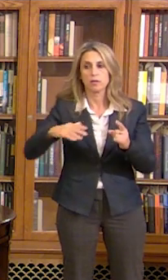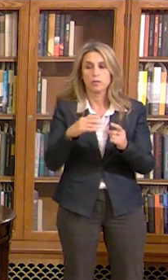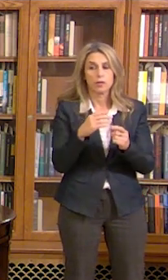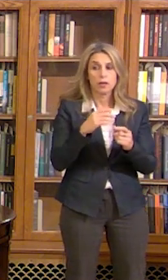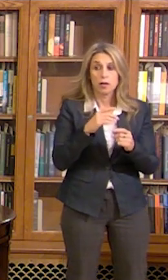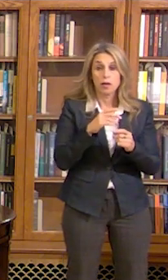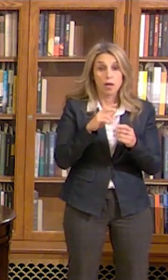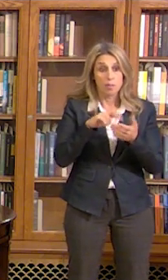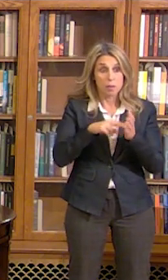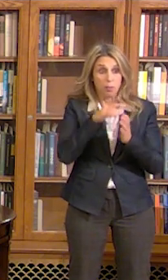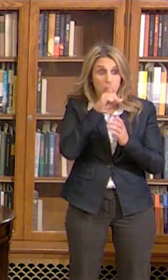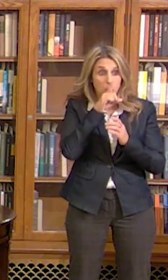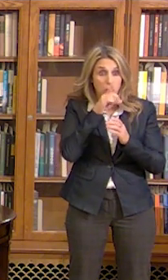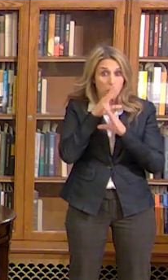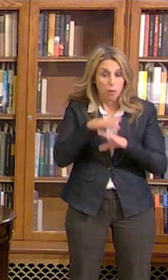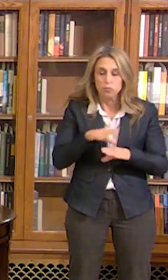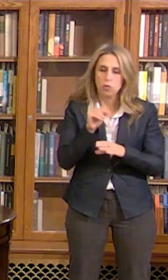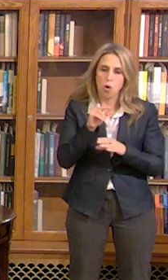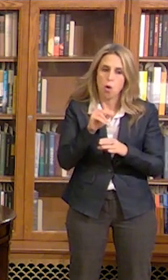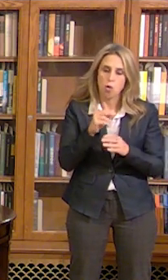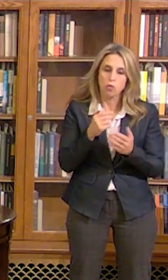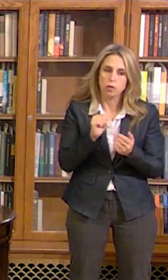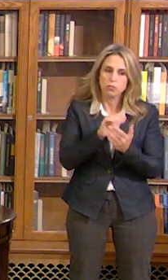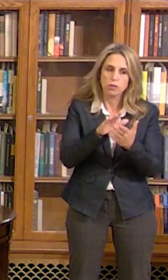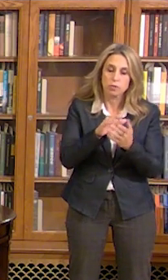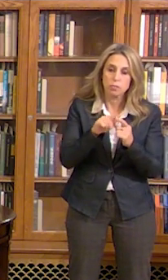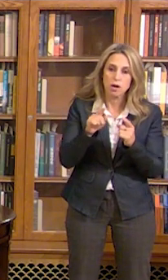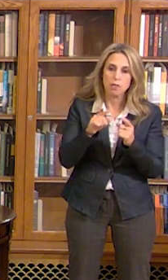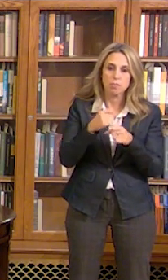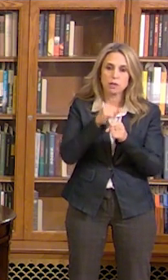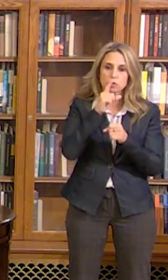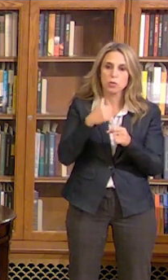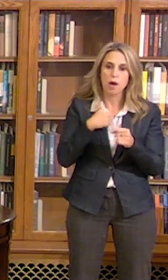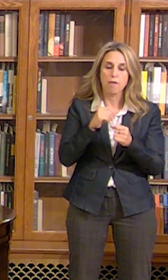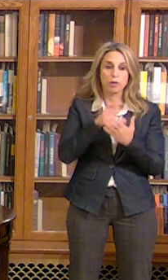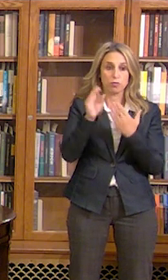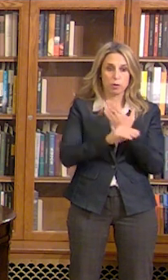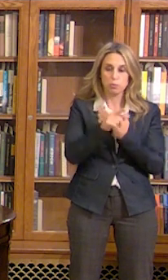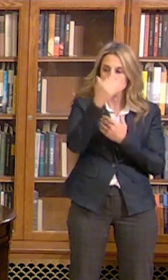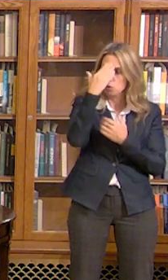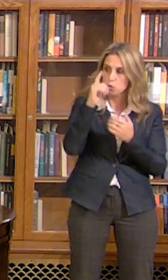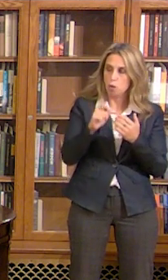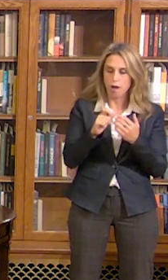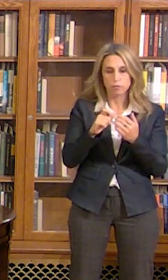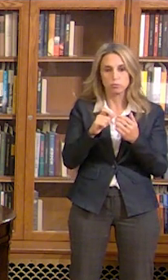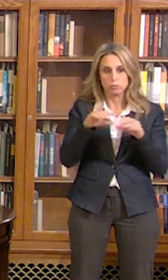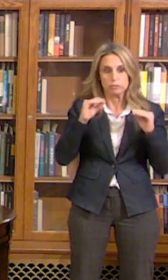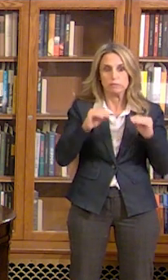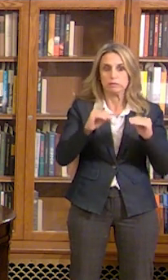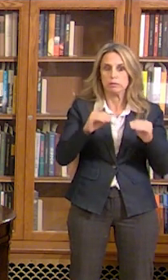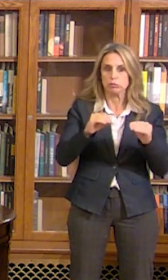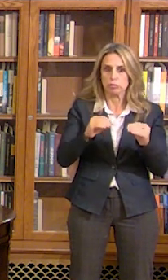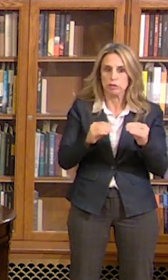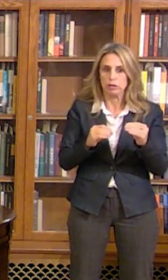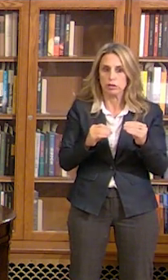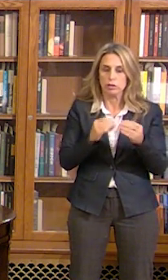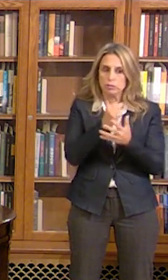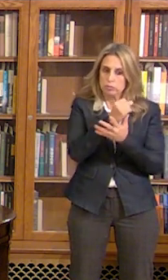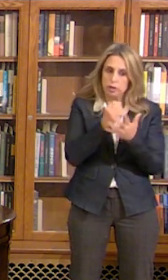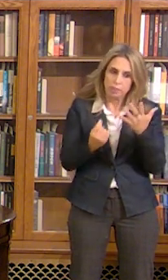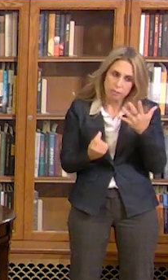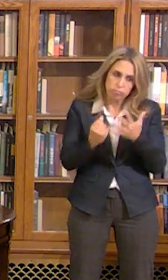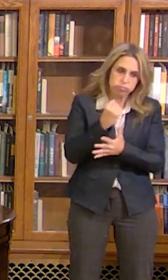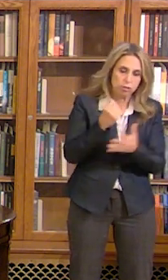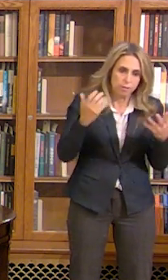address it but to make sure that you have a curriculum that you know you have to get through so if you can